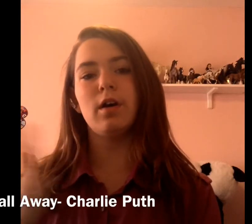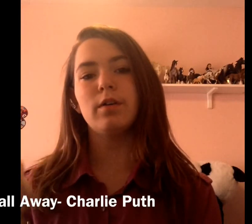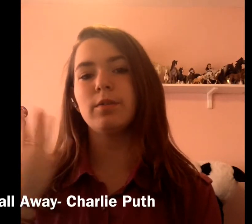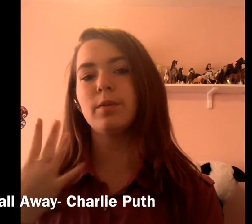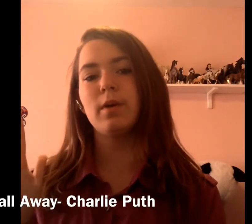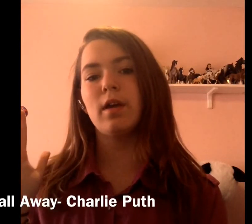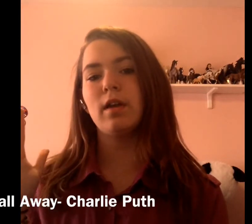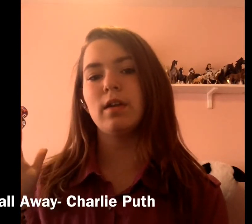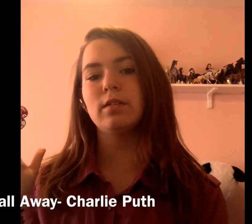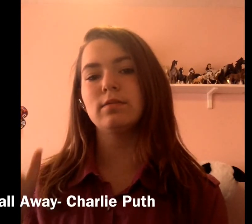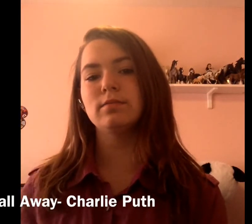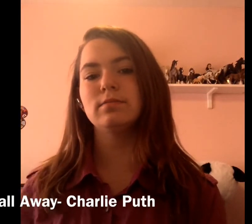away